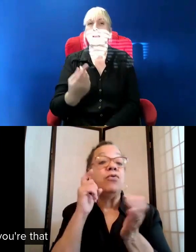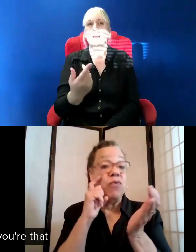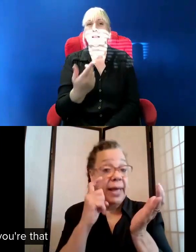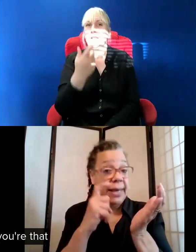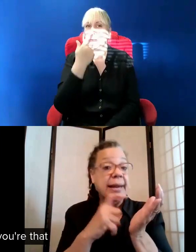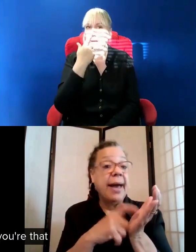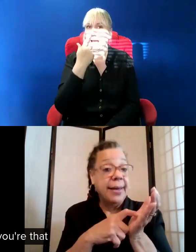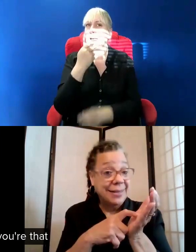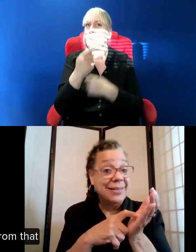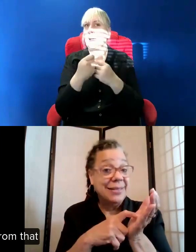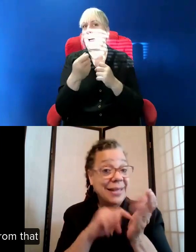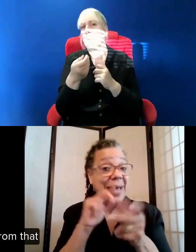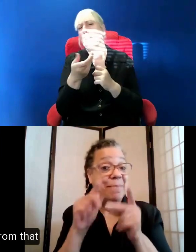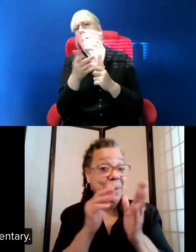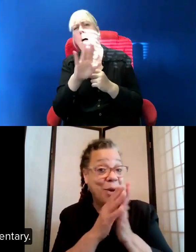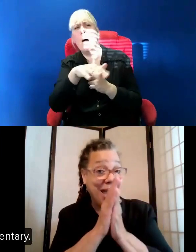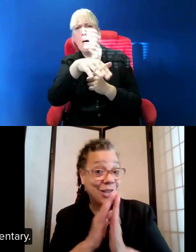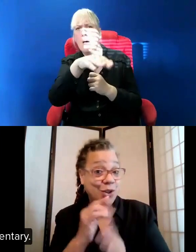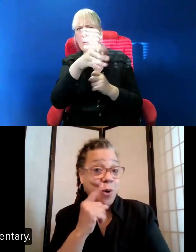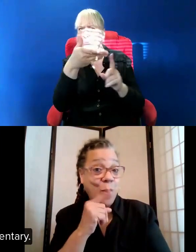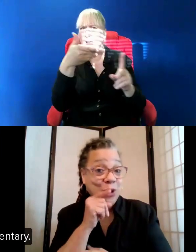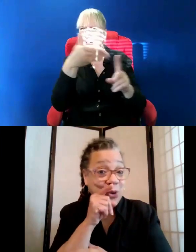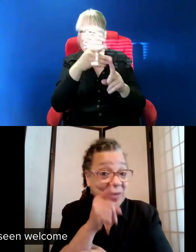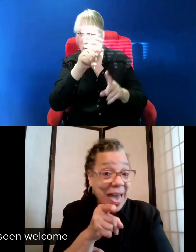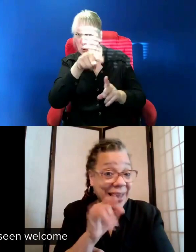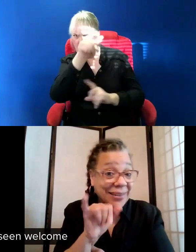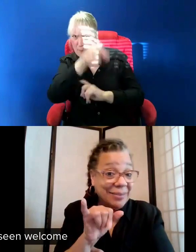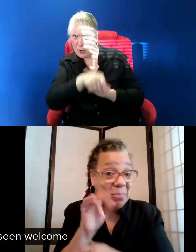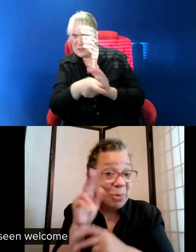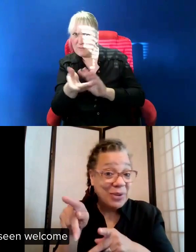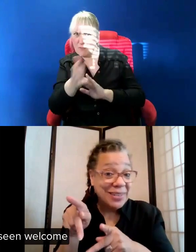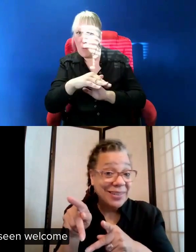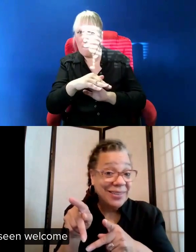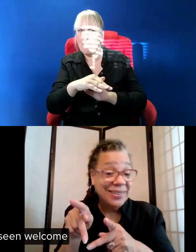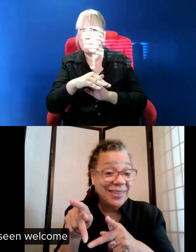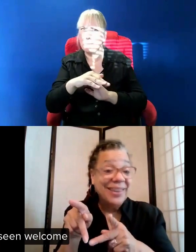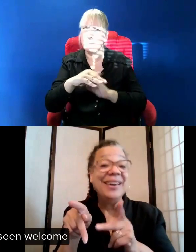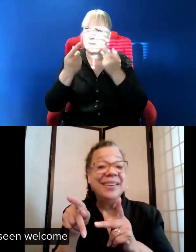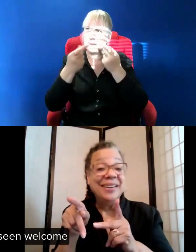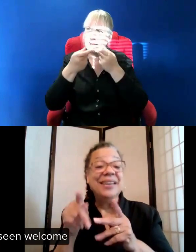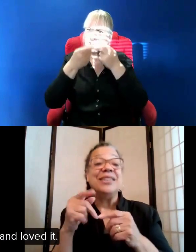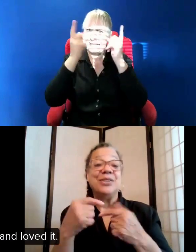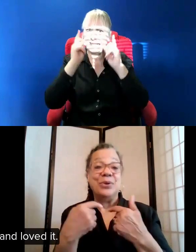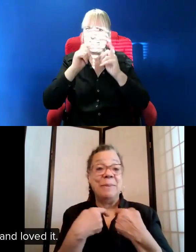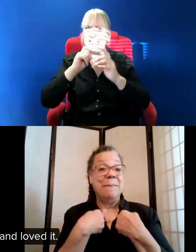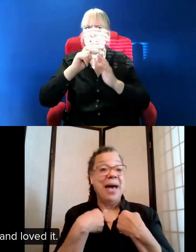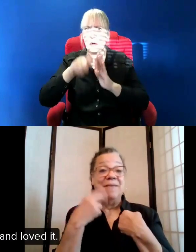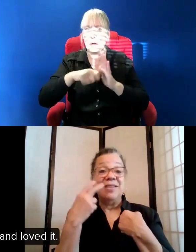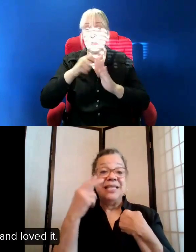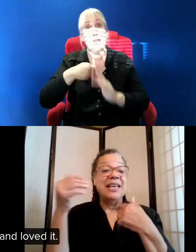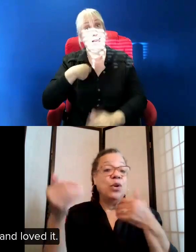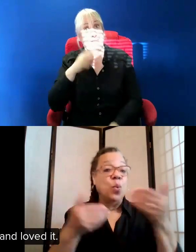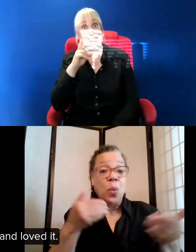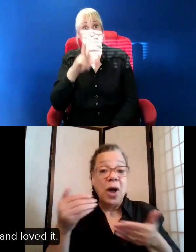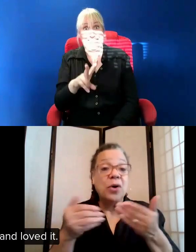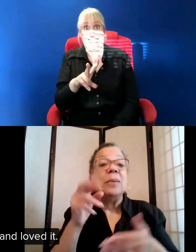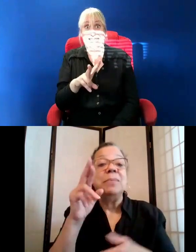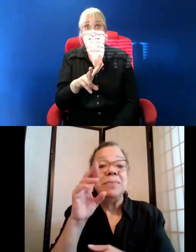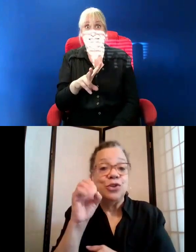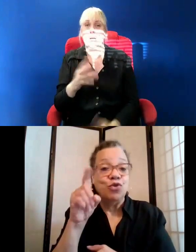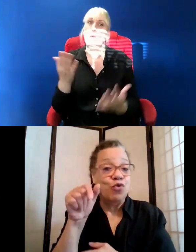and people ask you if you're that person from that documentary. I guess I have seen Welcome to Wrexham and loved